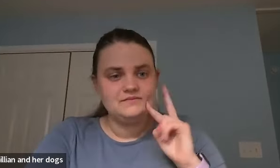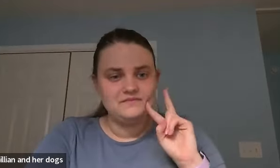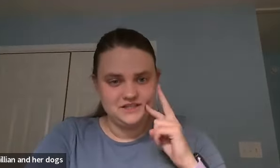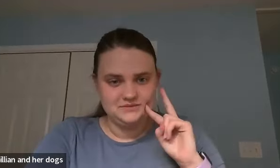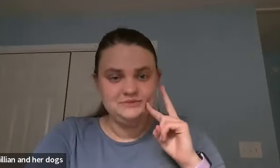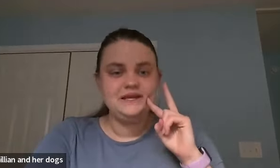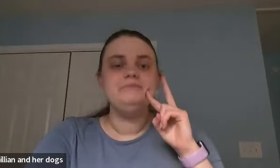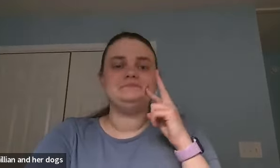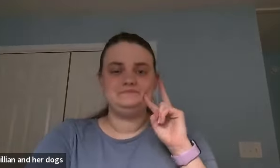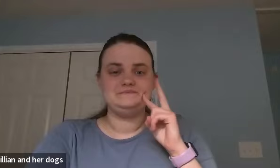Vegetable, yep.